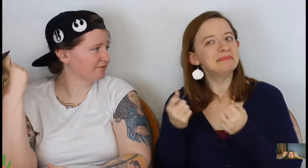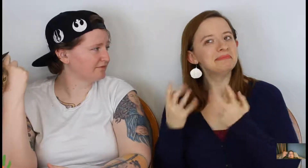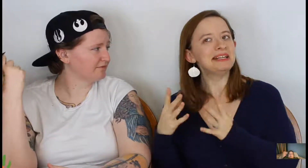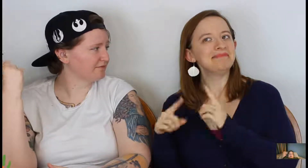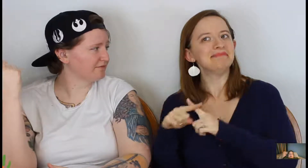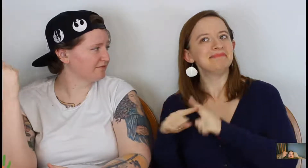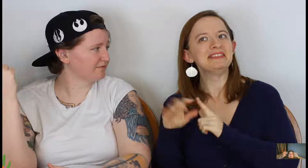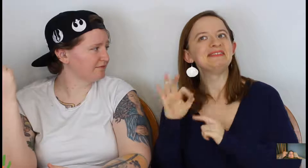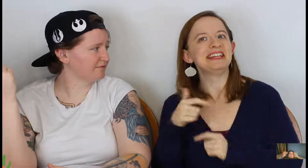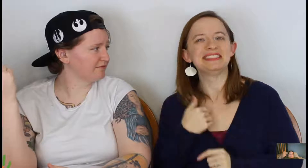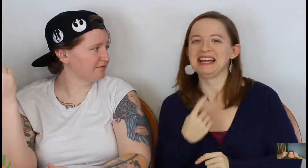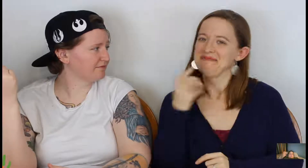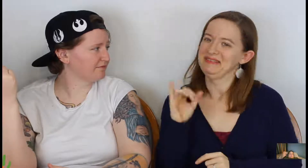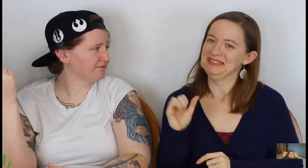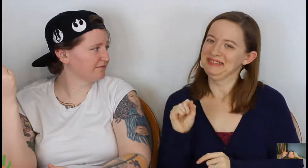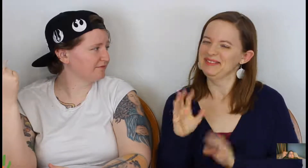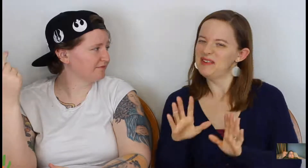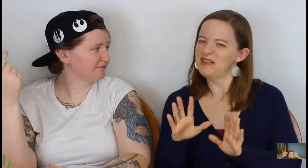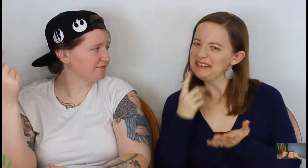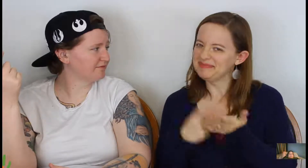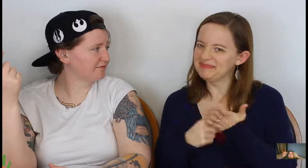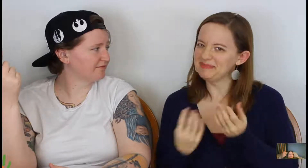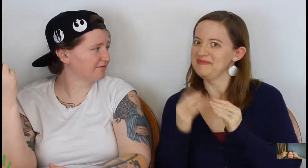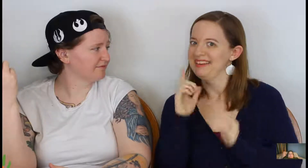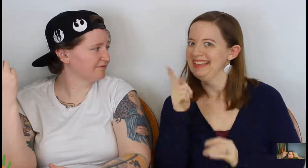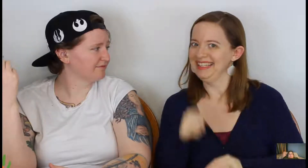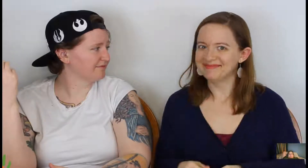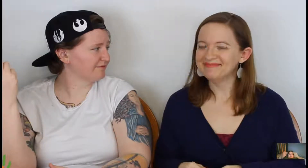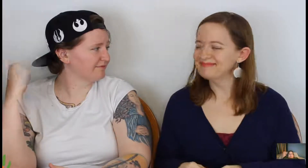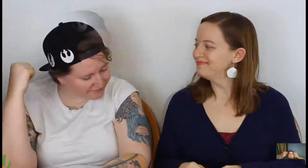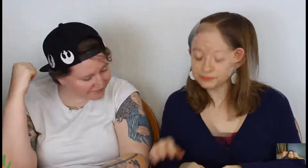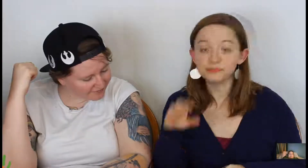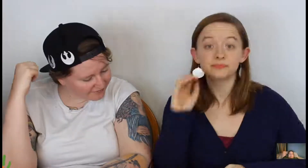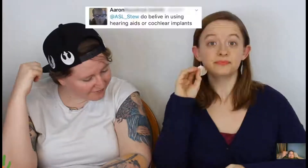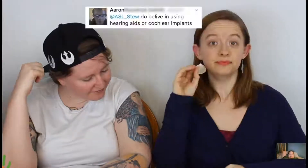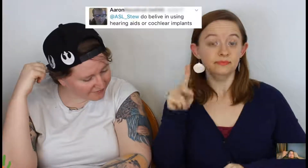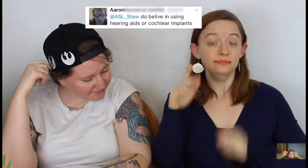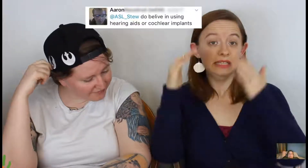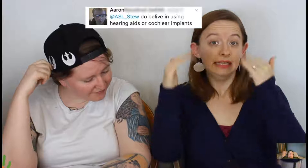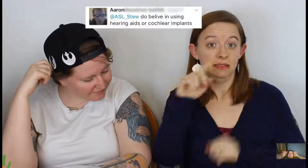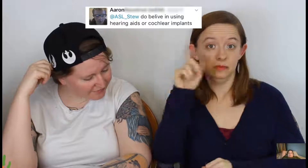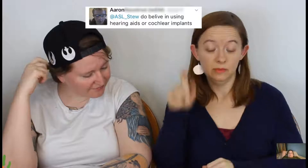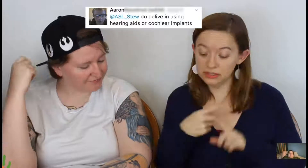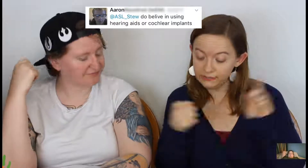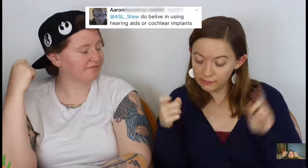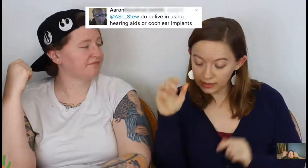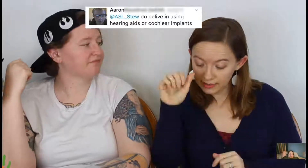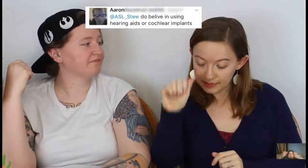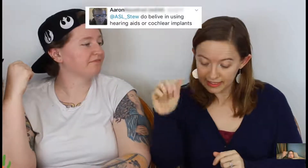my job right now, but there are many pros to freelance that I miss as well, but that's something to discuss later. Okay, next question